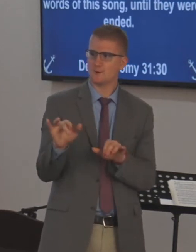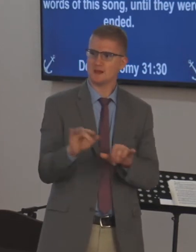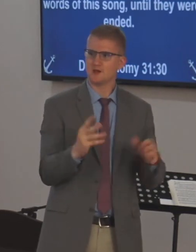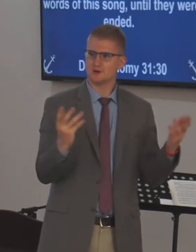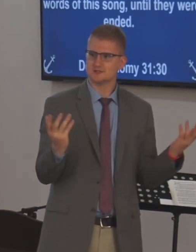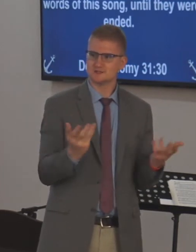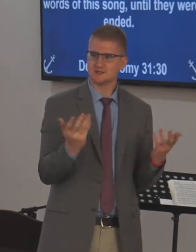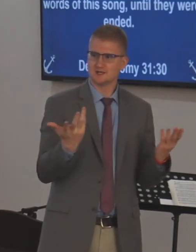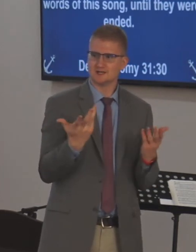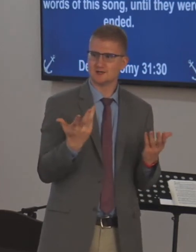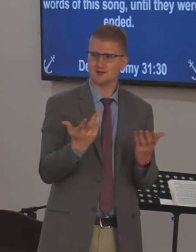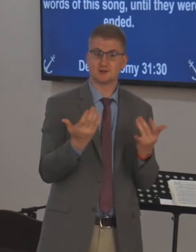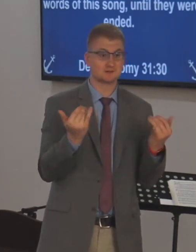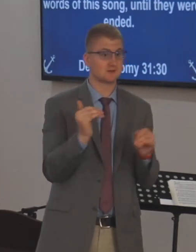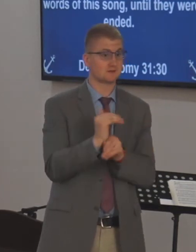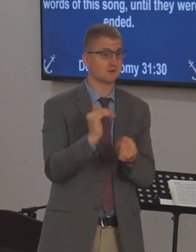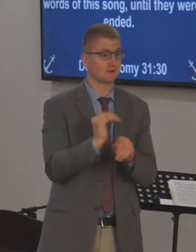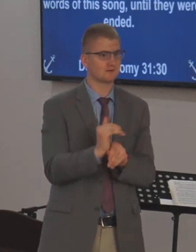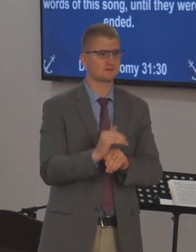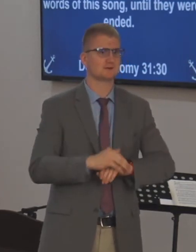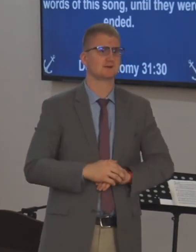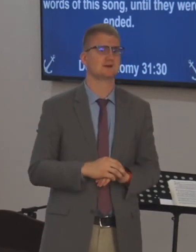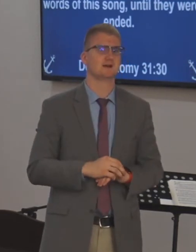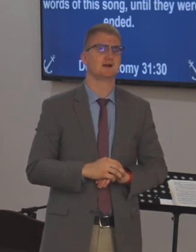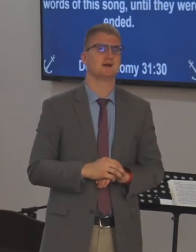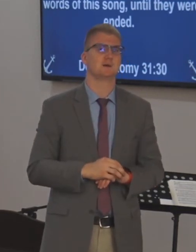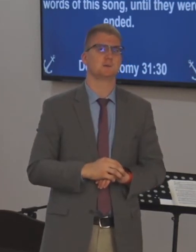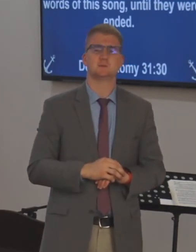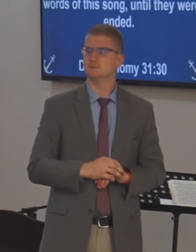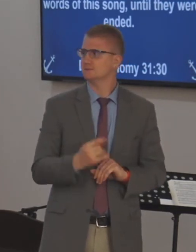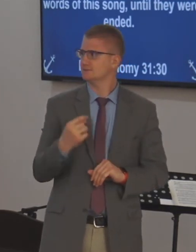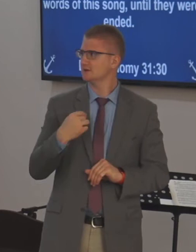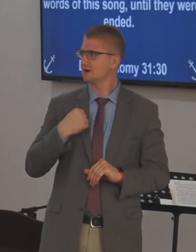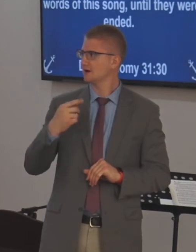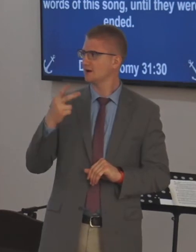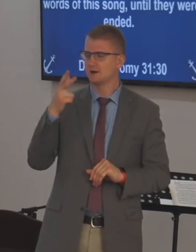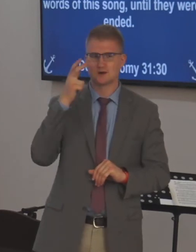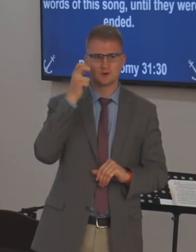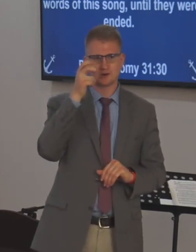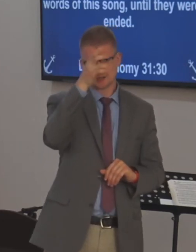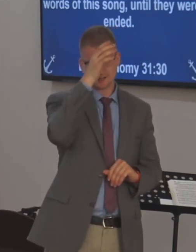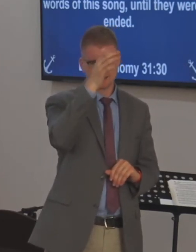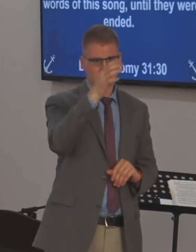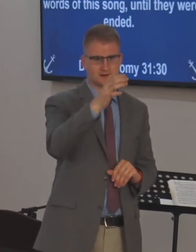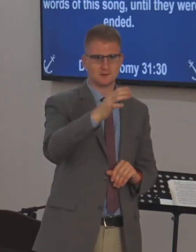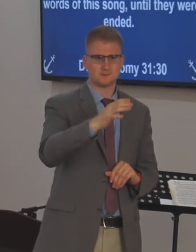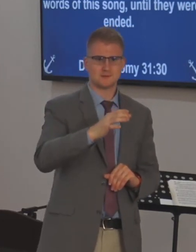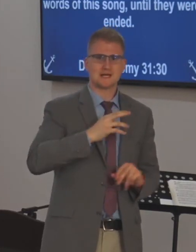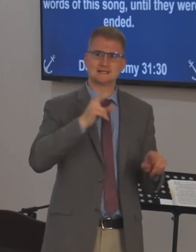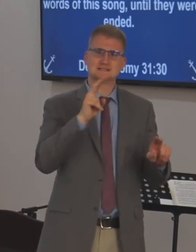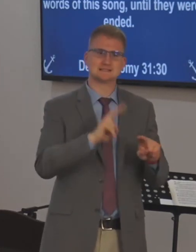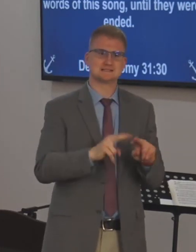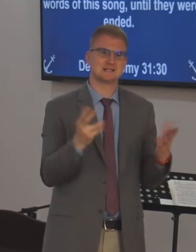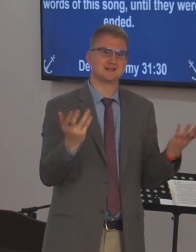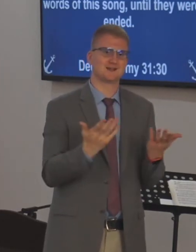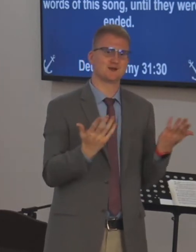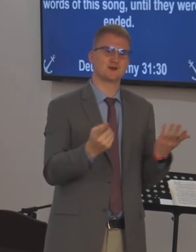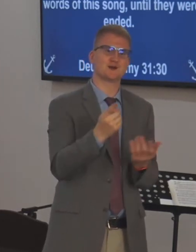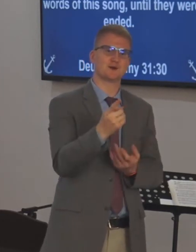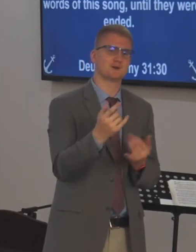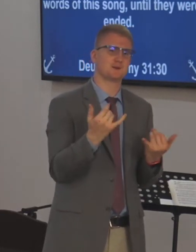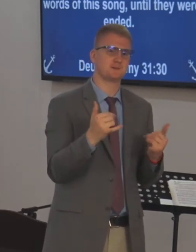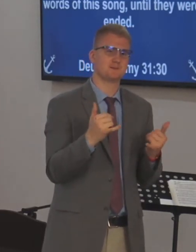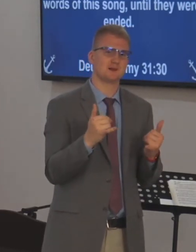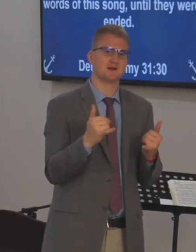players in the building tonight, I heard a gentleman that is sitting out here who played, I don't